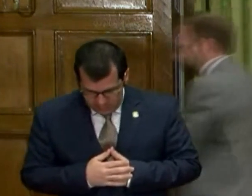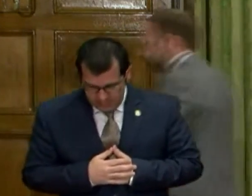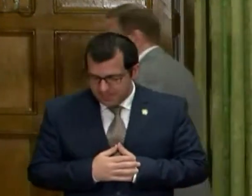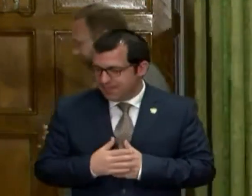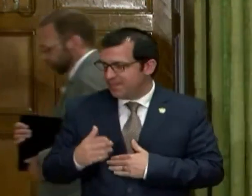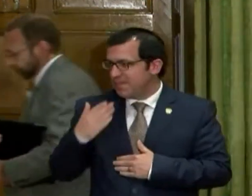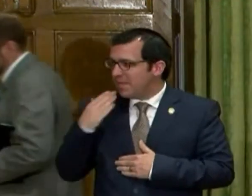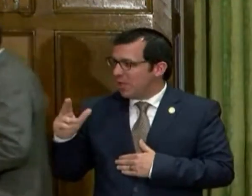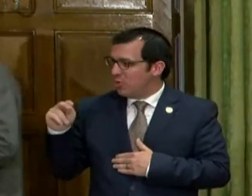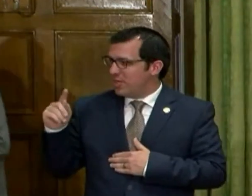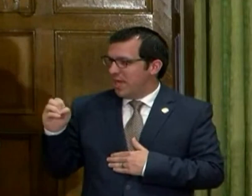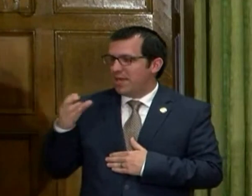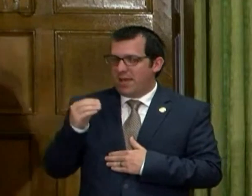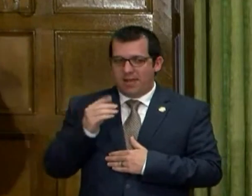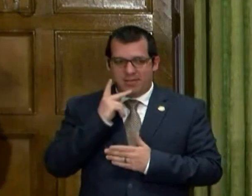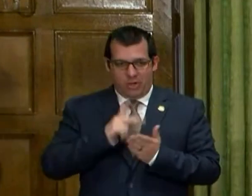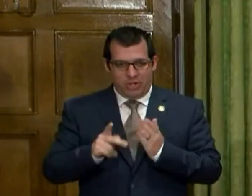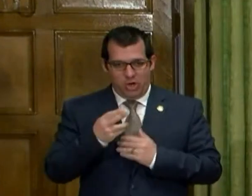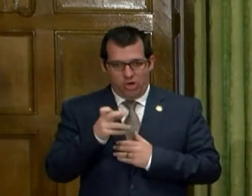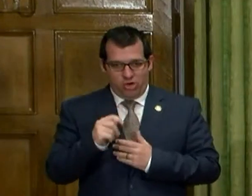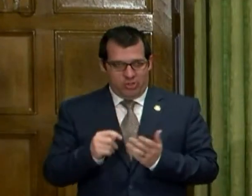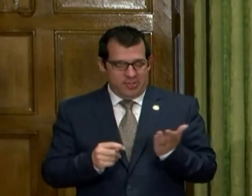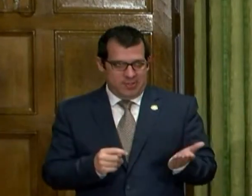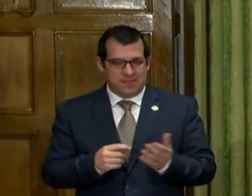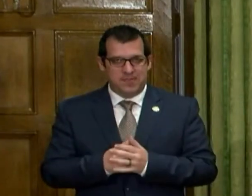Thank you, Nate, and Secretary Hurst.